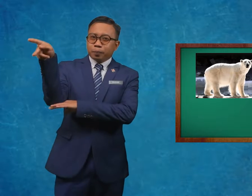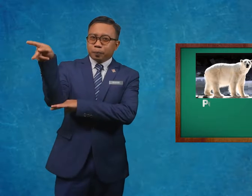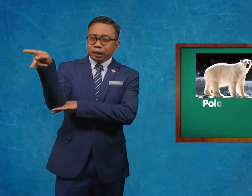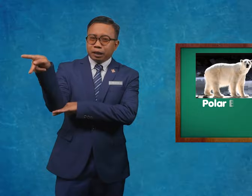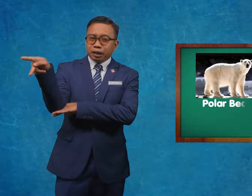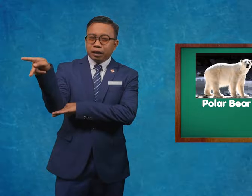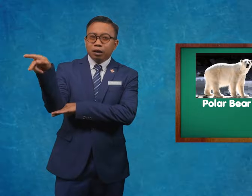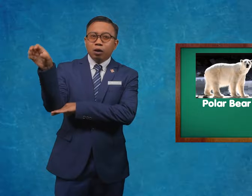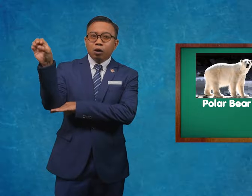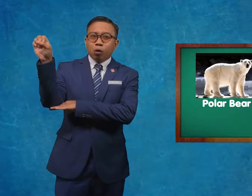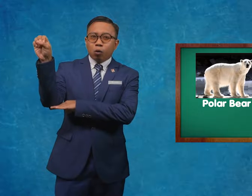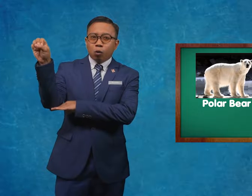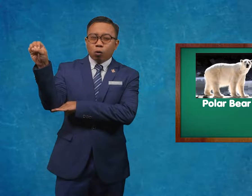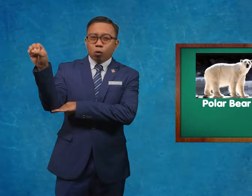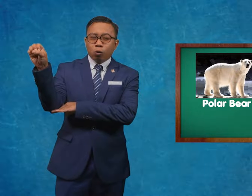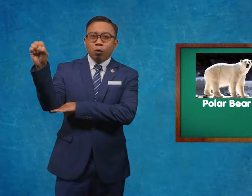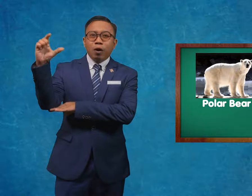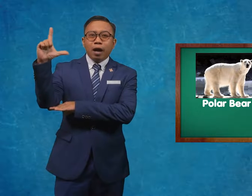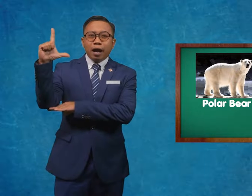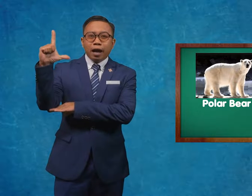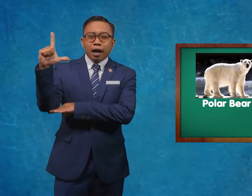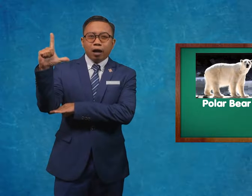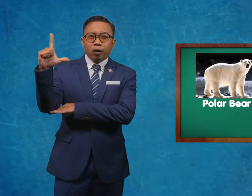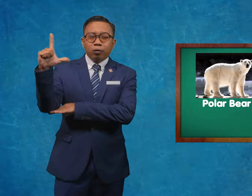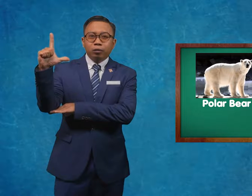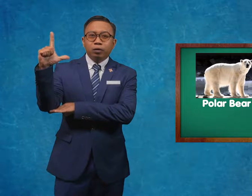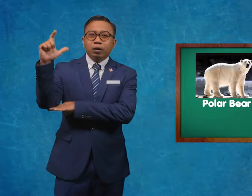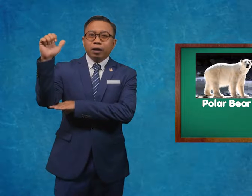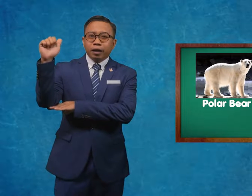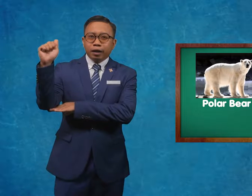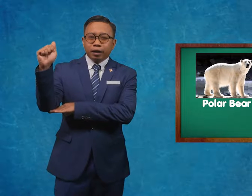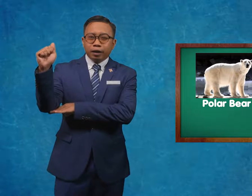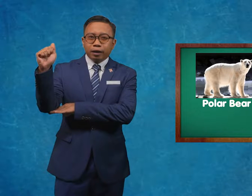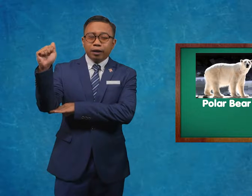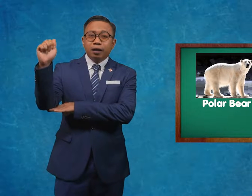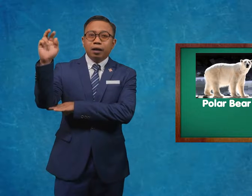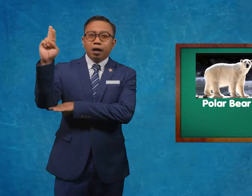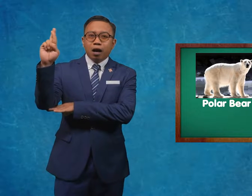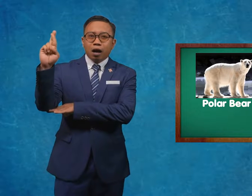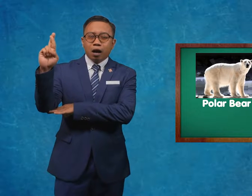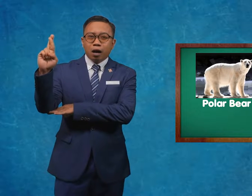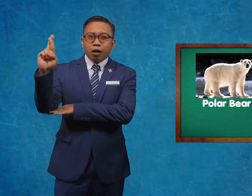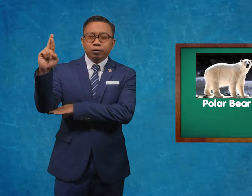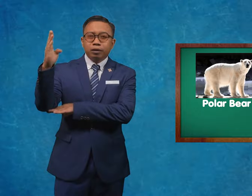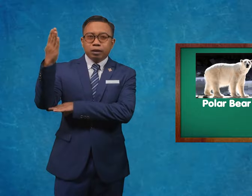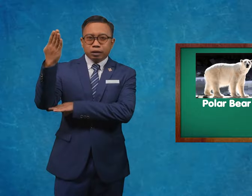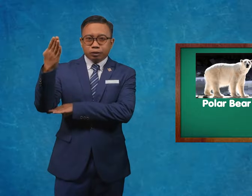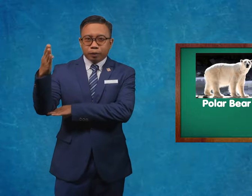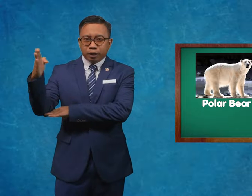P O L A R